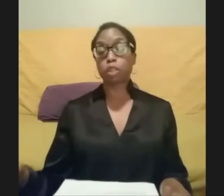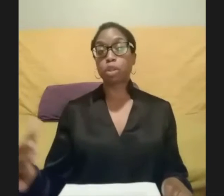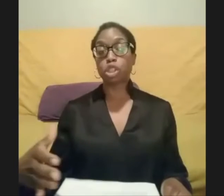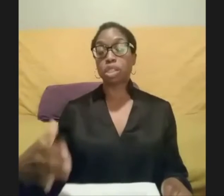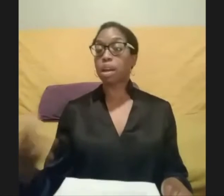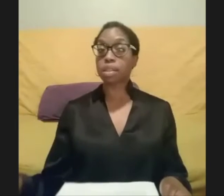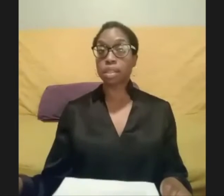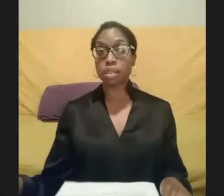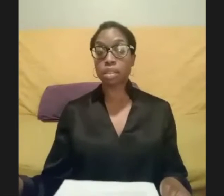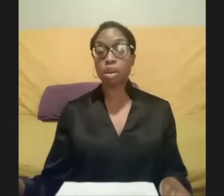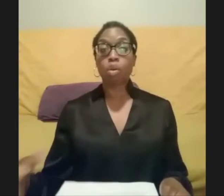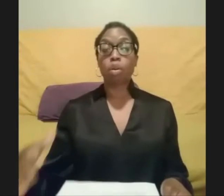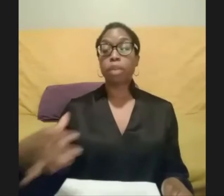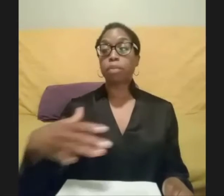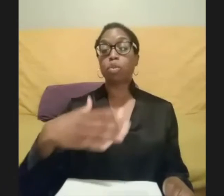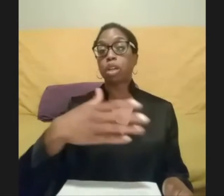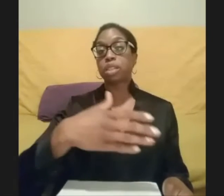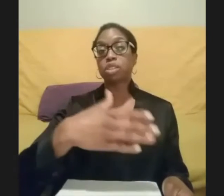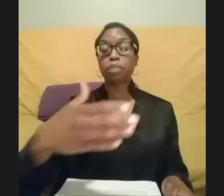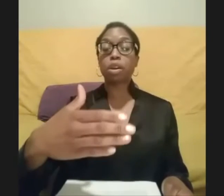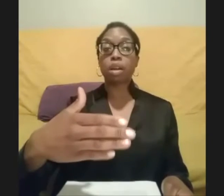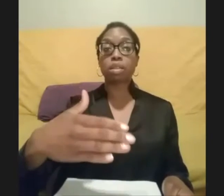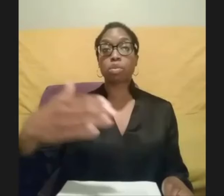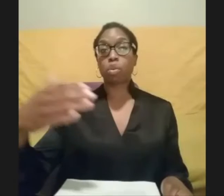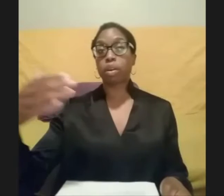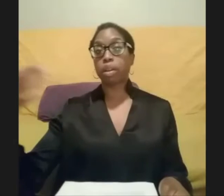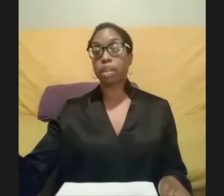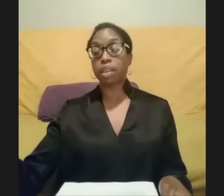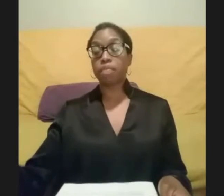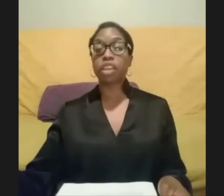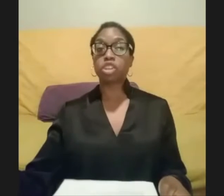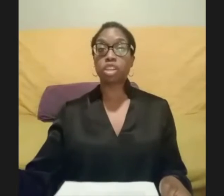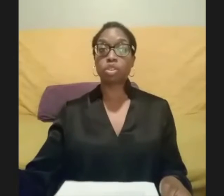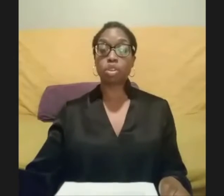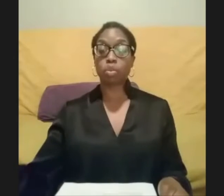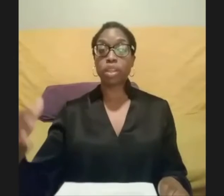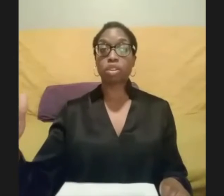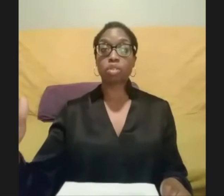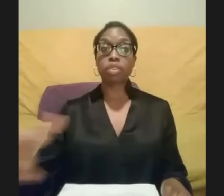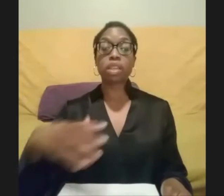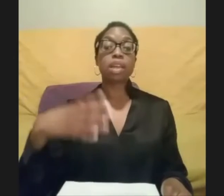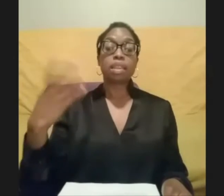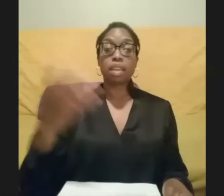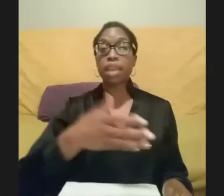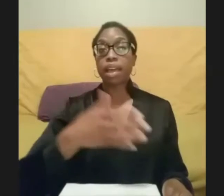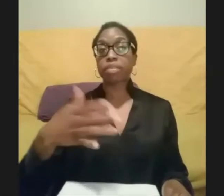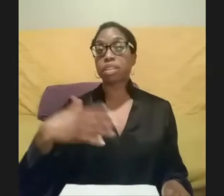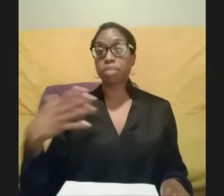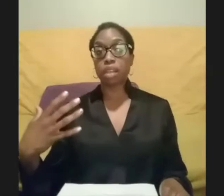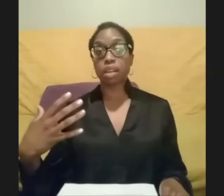exposure to toxins, or people who worked in shipyards or in the aviation industry or race car drivers, they may have something